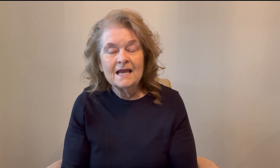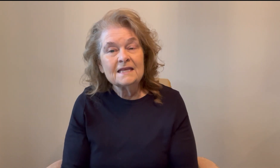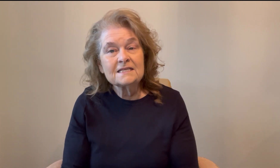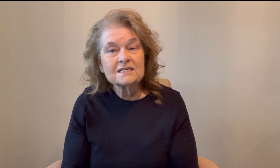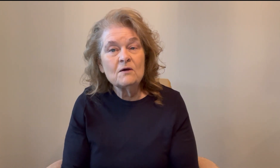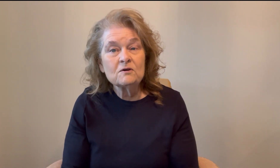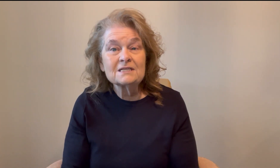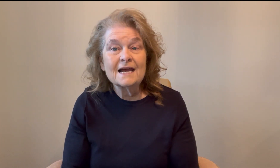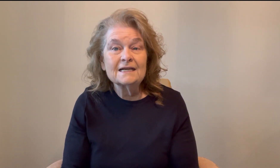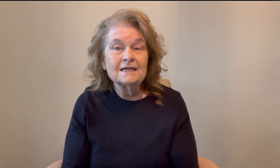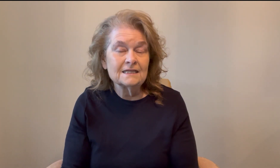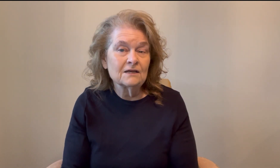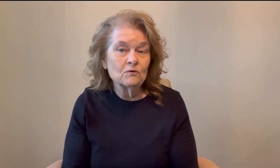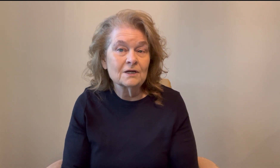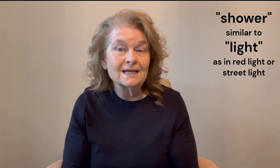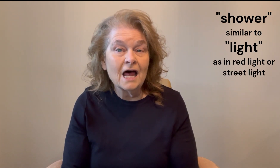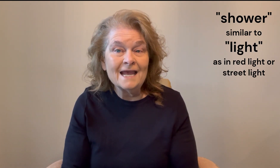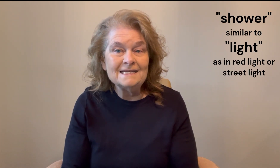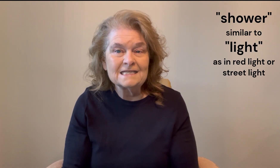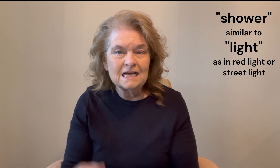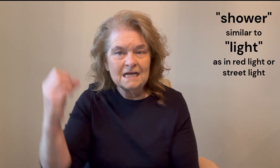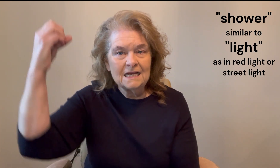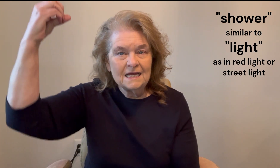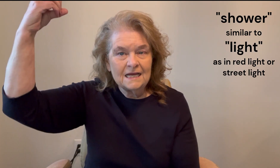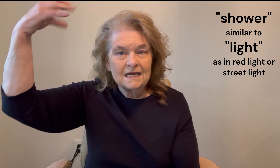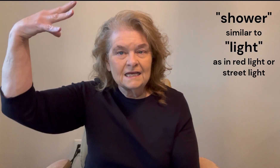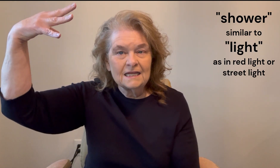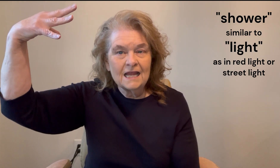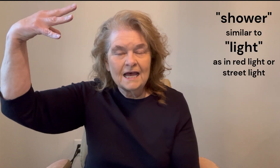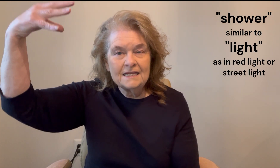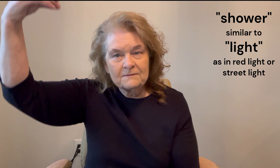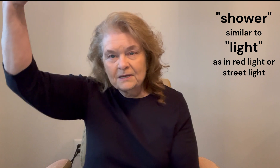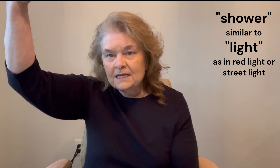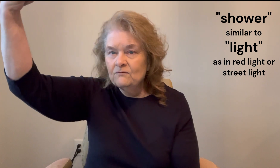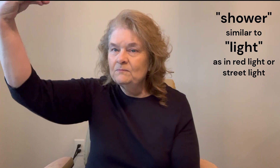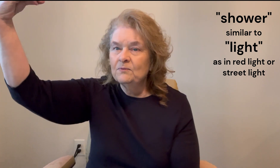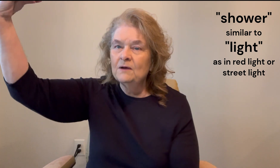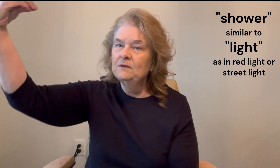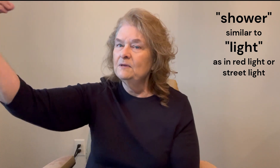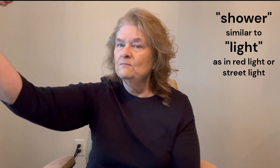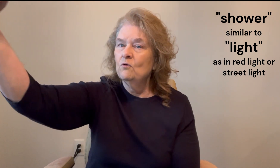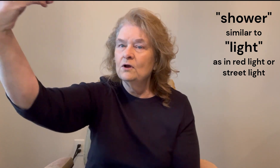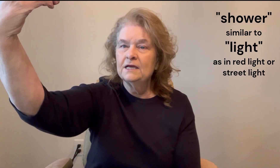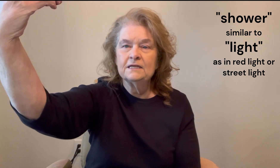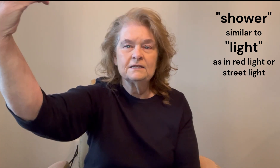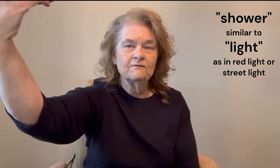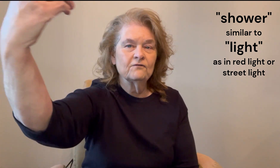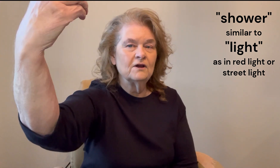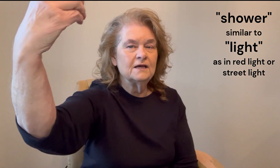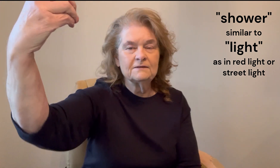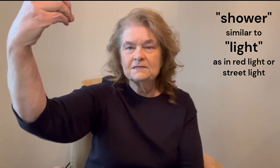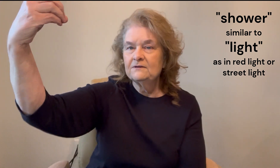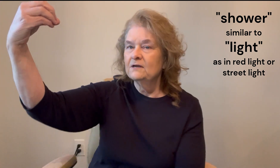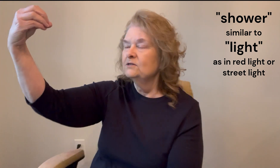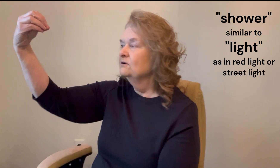This is almost like the word light, but it would probably be more in the front. Let's see if I can turn it